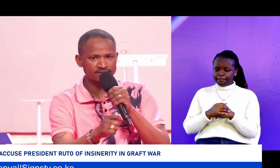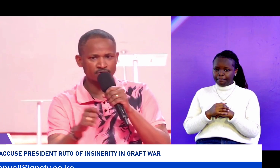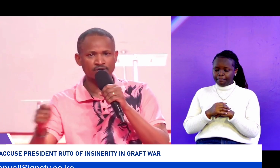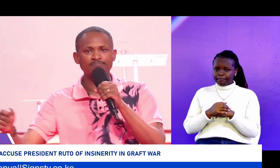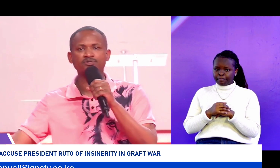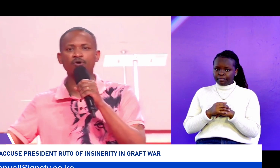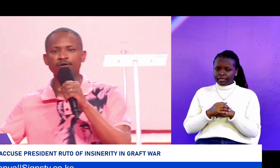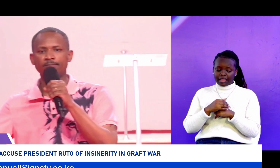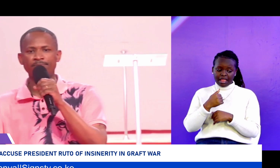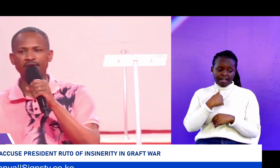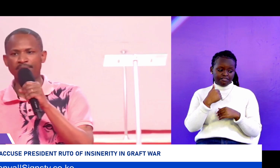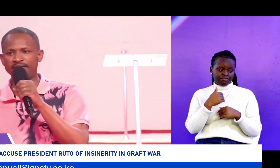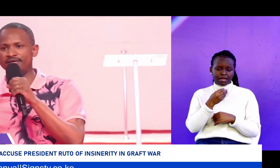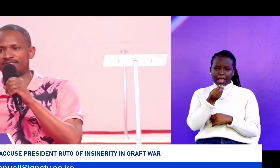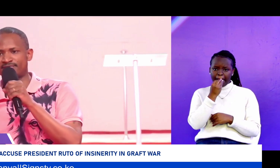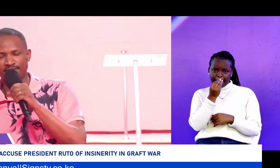broad-based corruption, BBC.